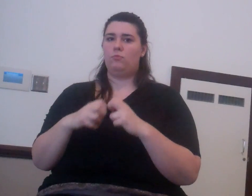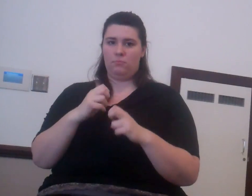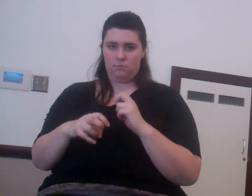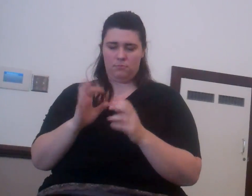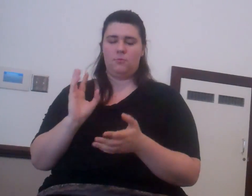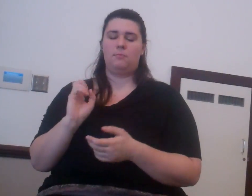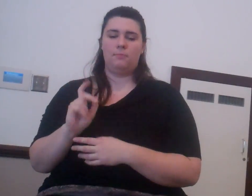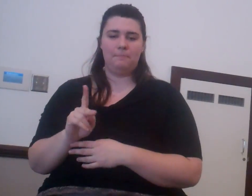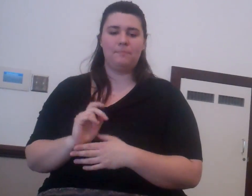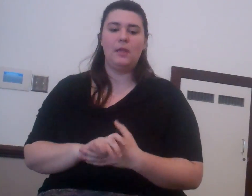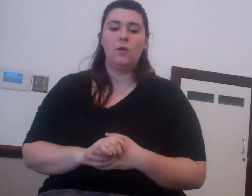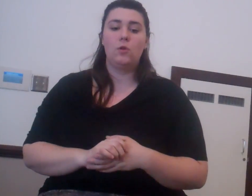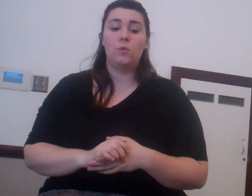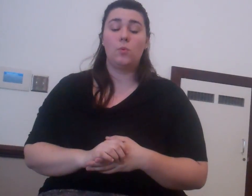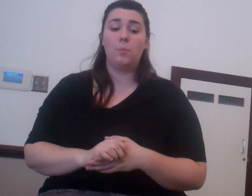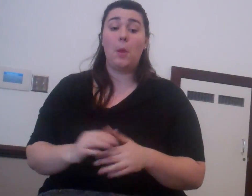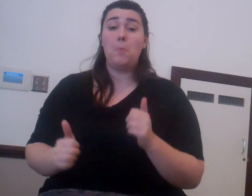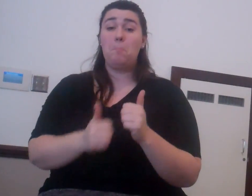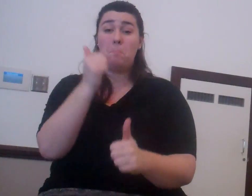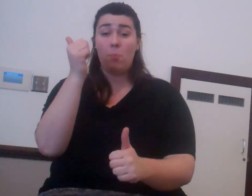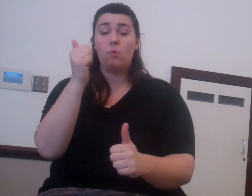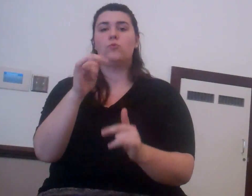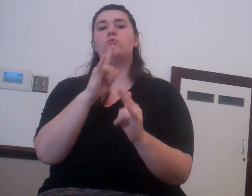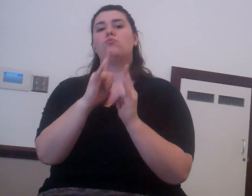which is why we're talking about it here in the peer relationship section.